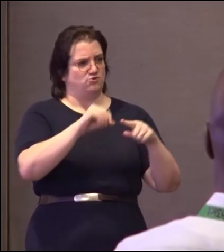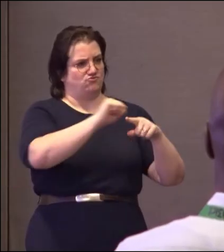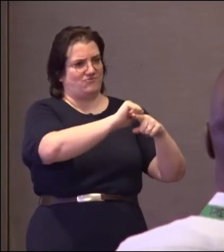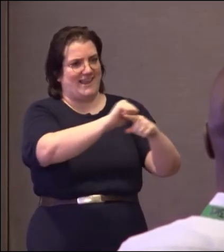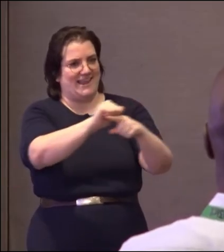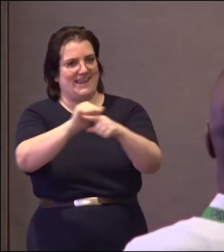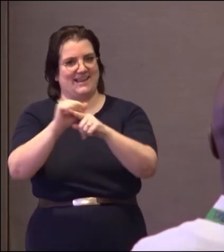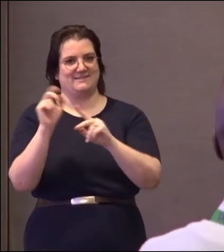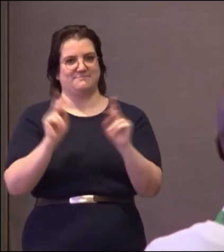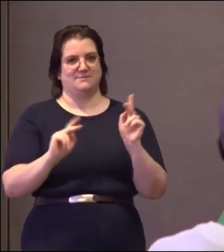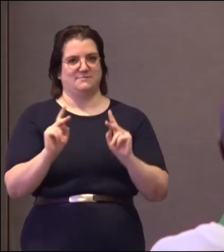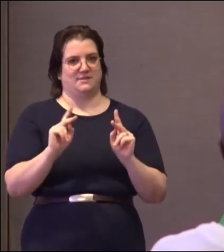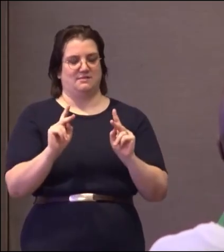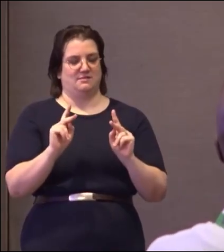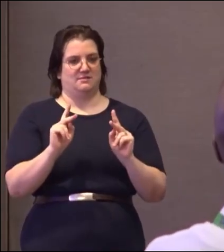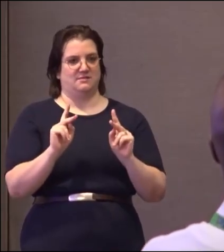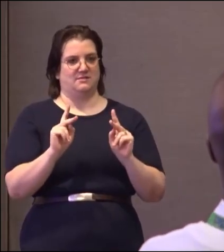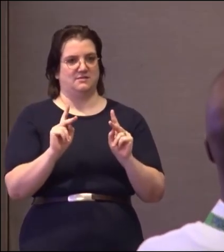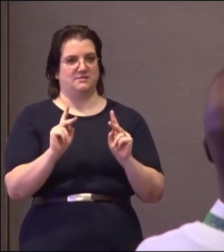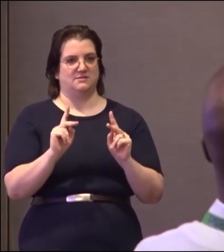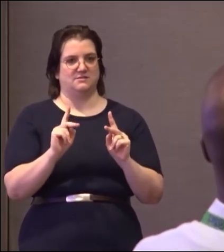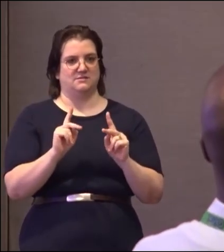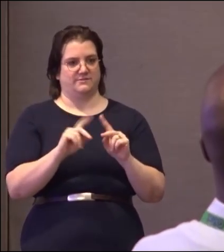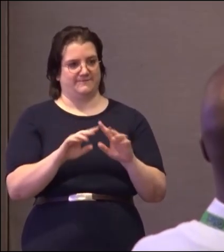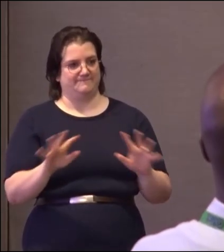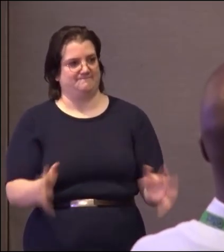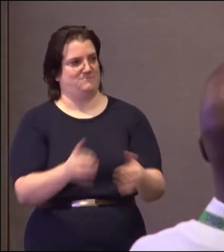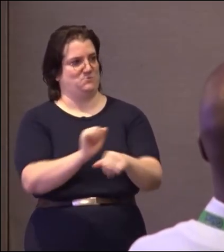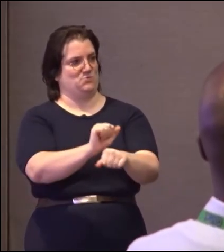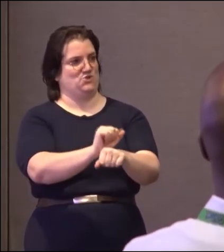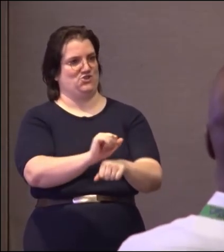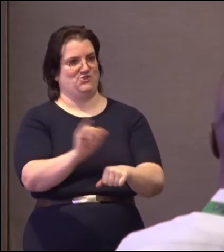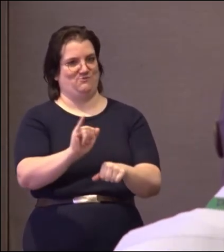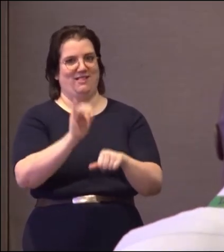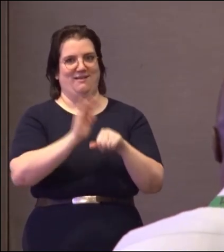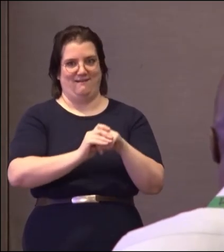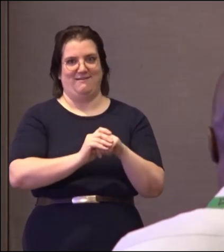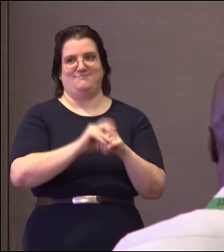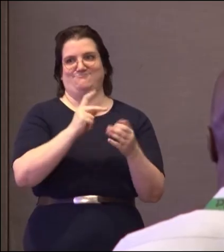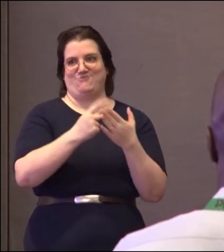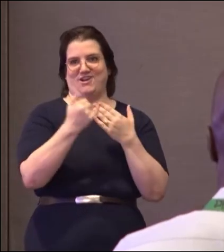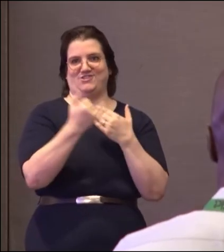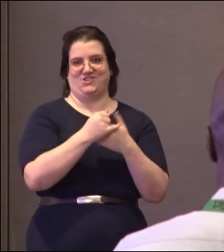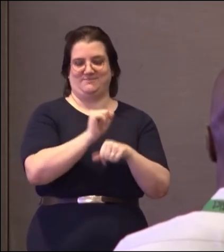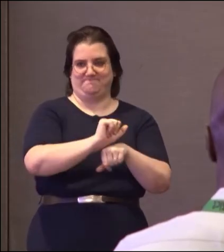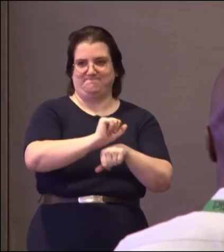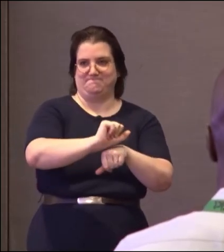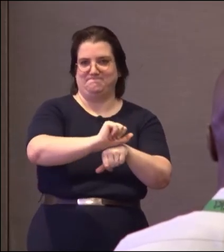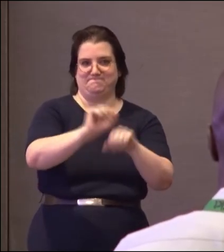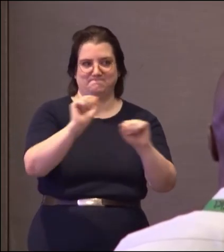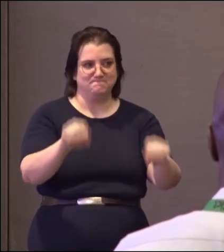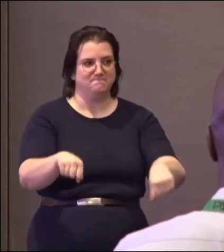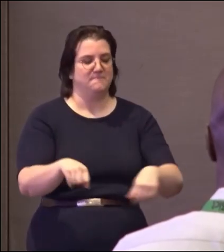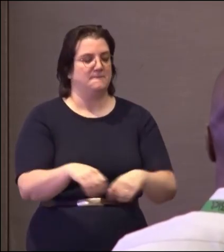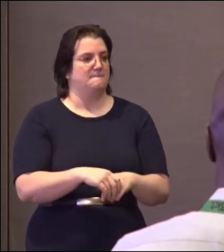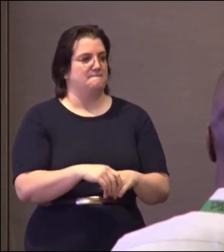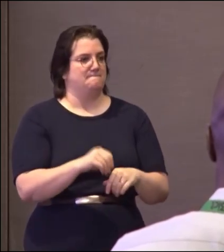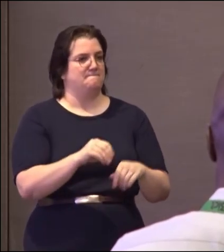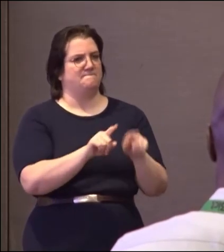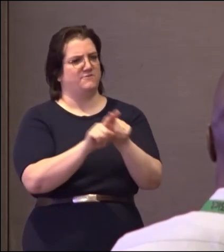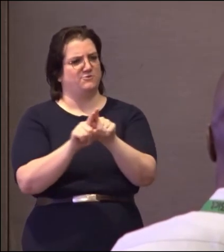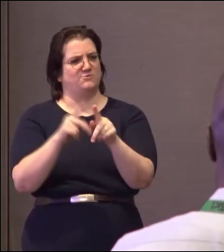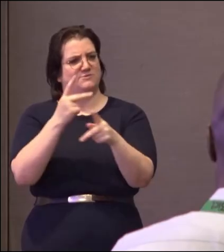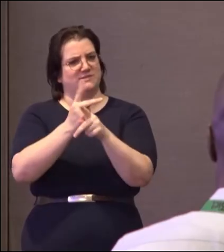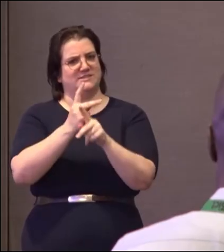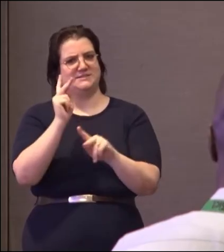people, to put them to work as well on projects, and also to keep them engaged